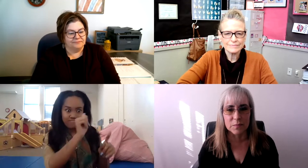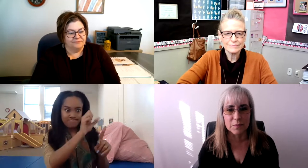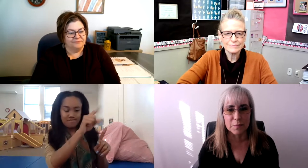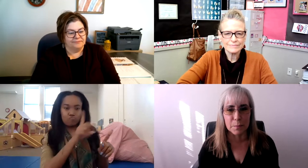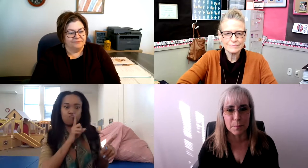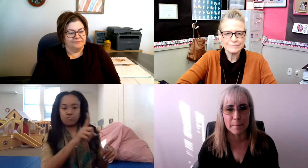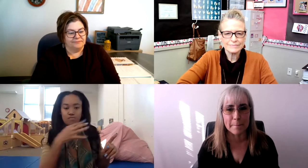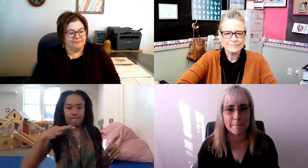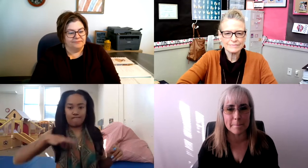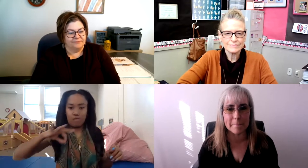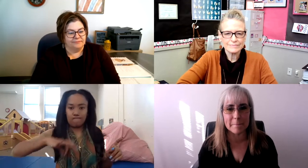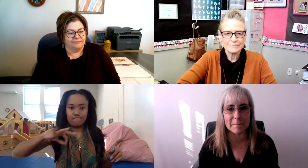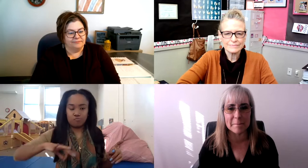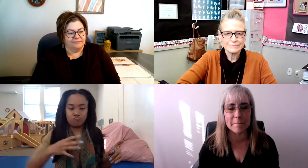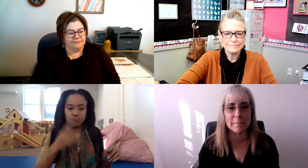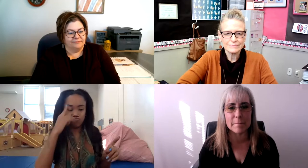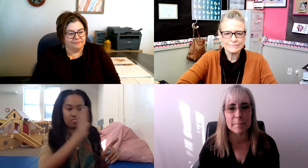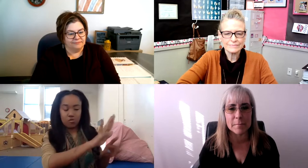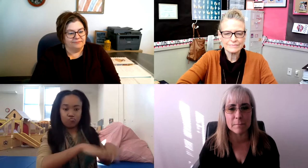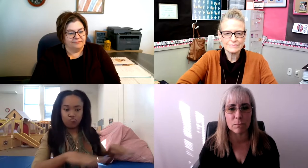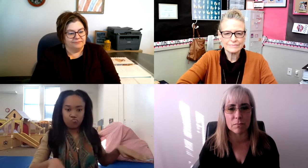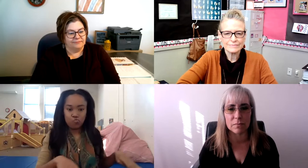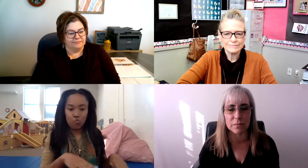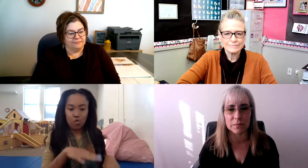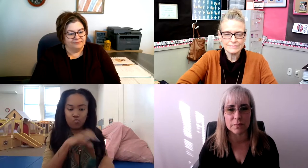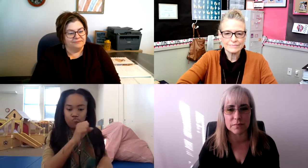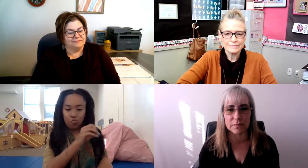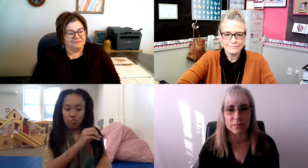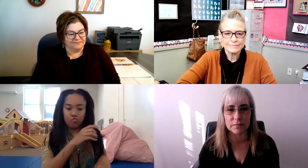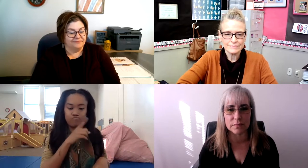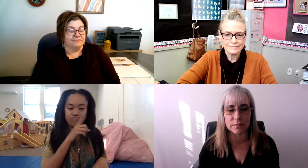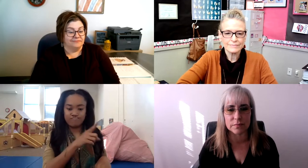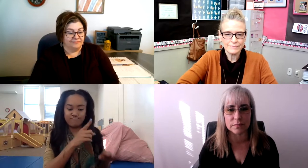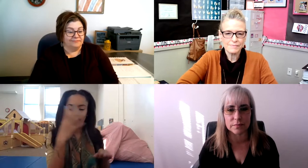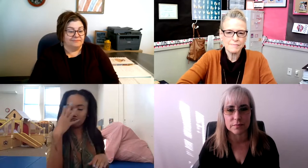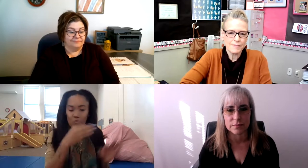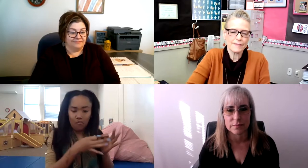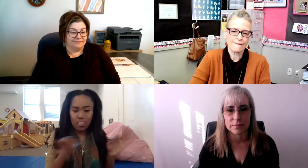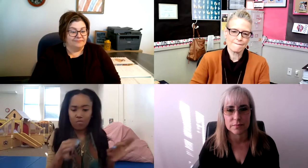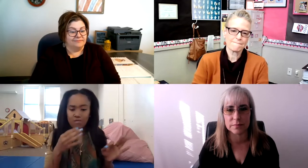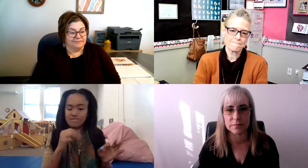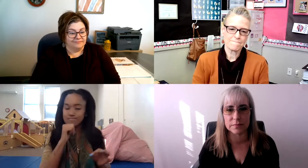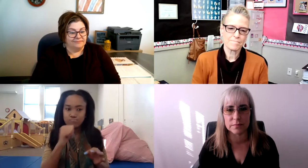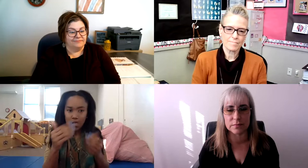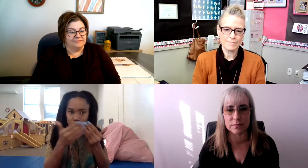and learn, you know, ASL and see how that really can be beneficial for their